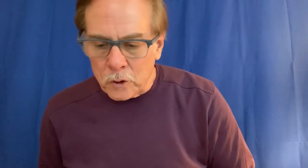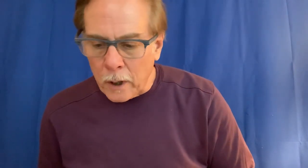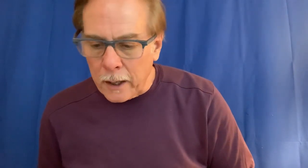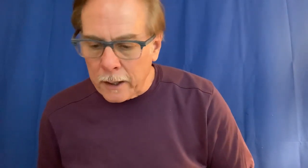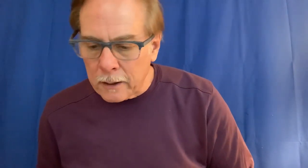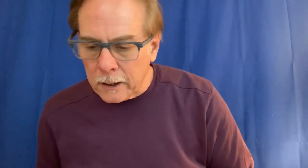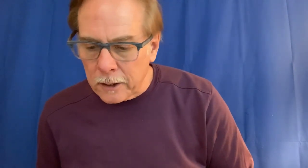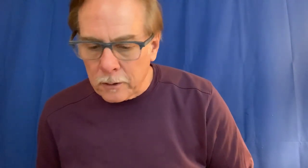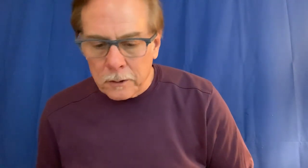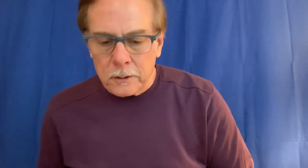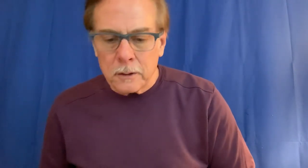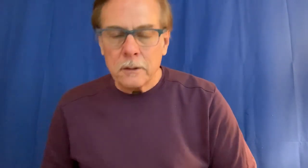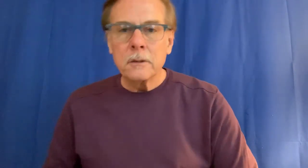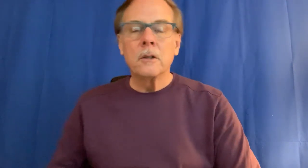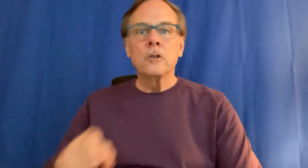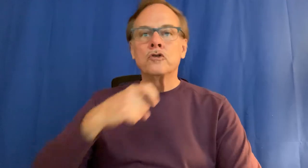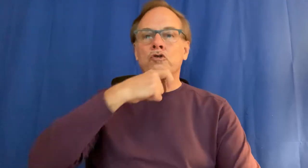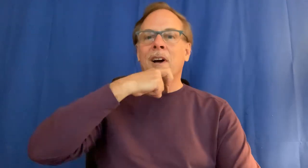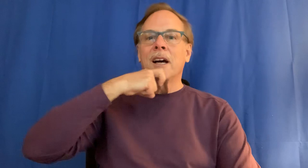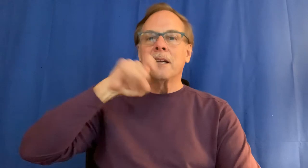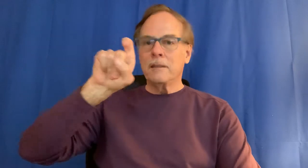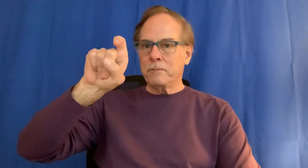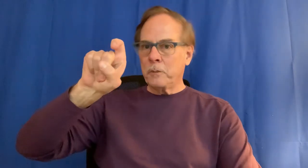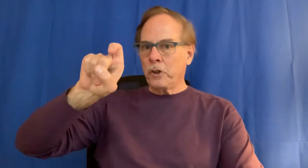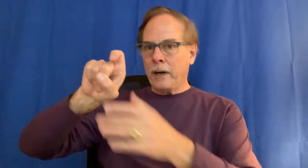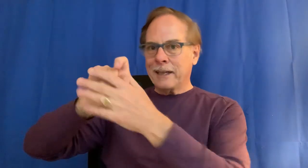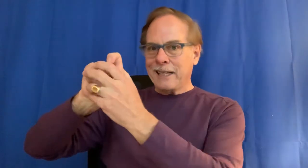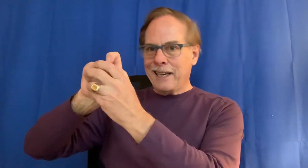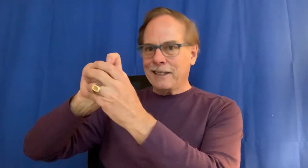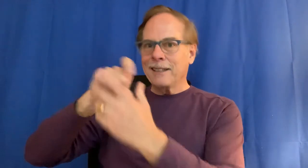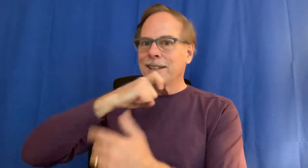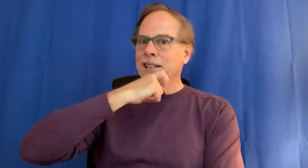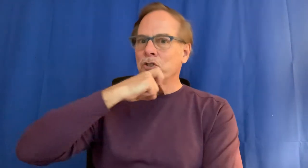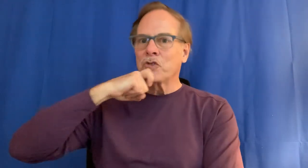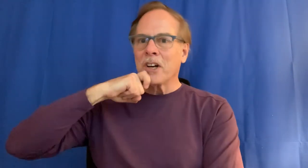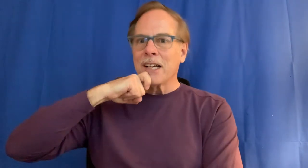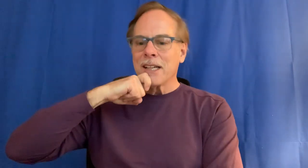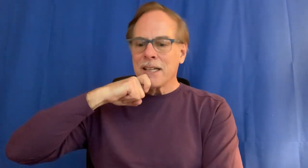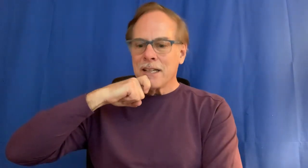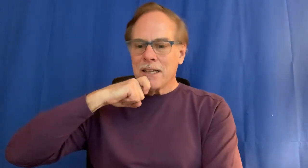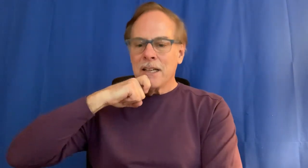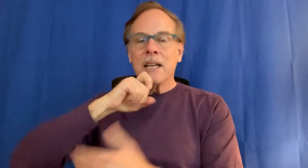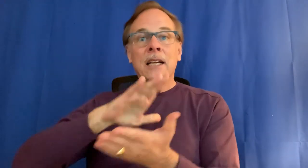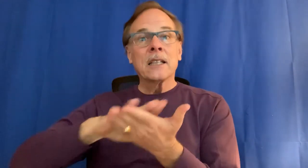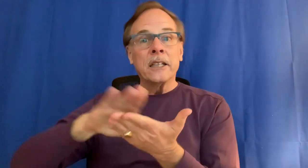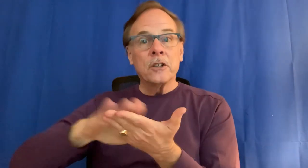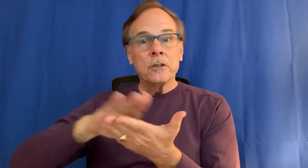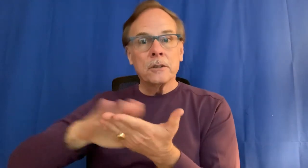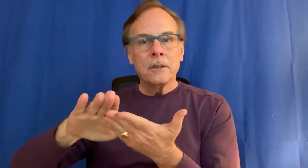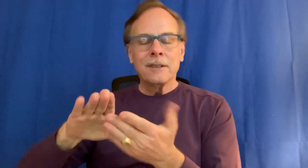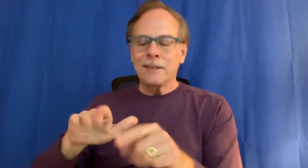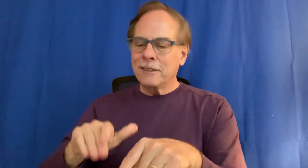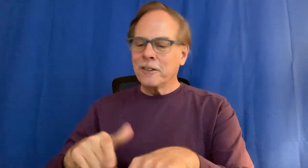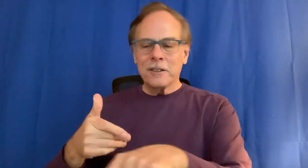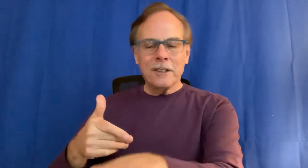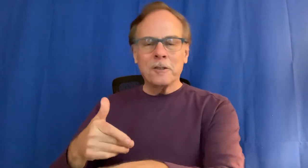Dry cleaners. Dry. Remember your X hand like that? Dry cleaners. And the other sign they're